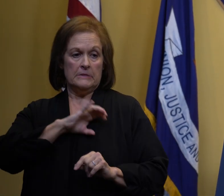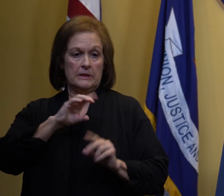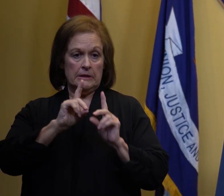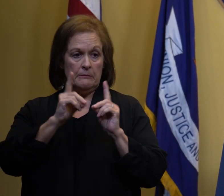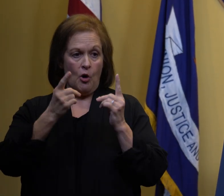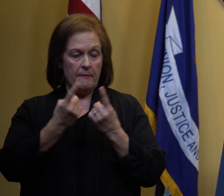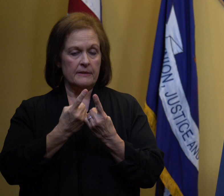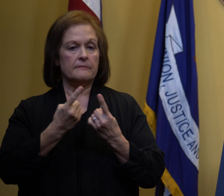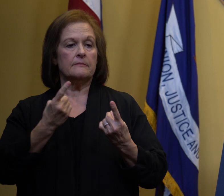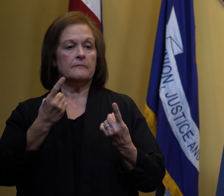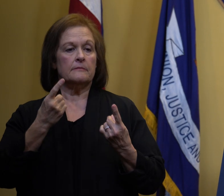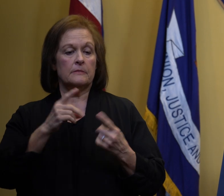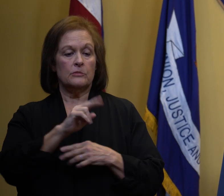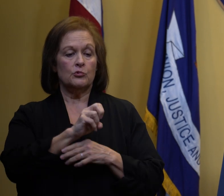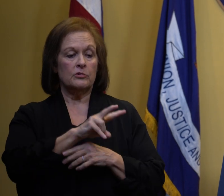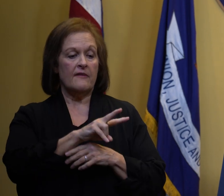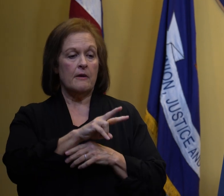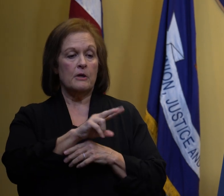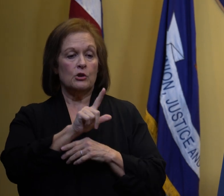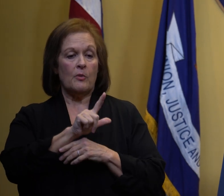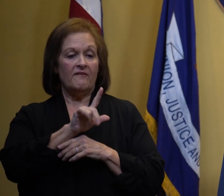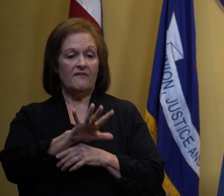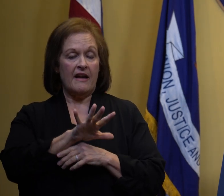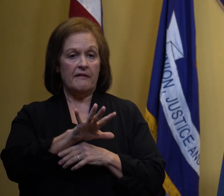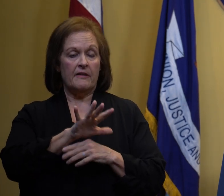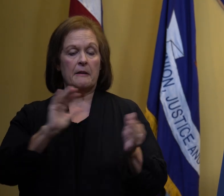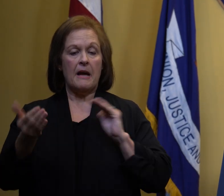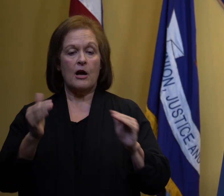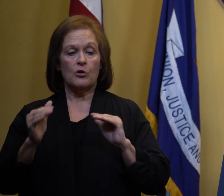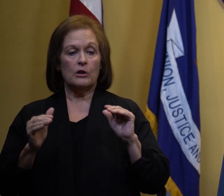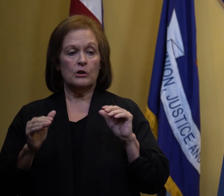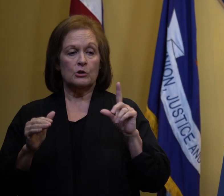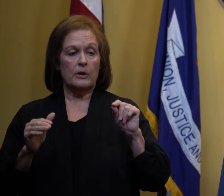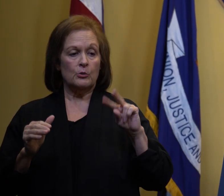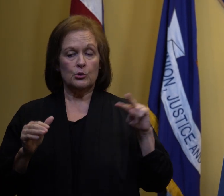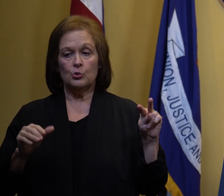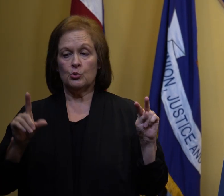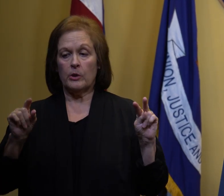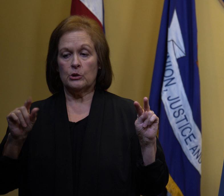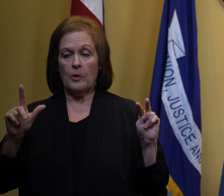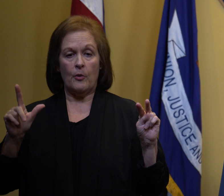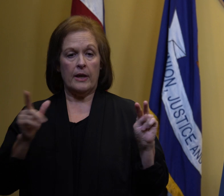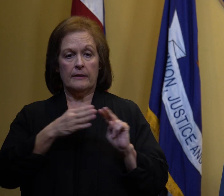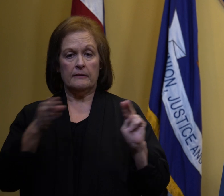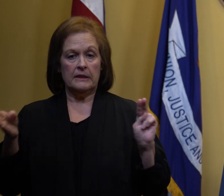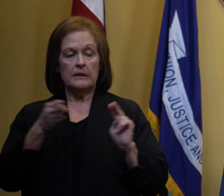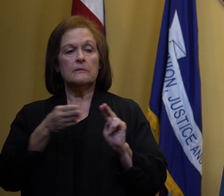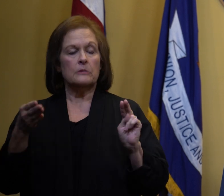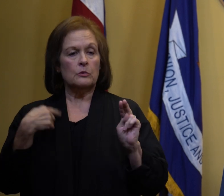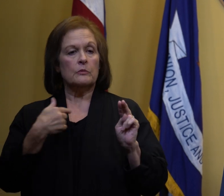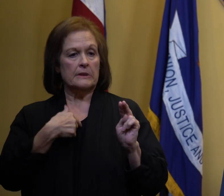Department. And I'm reporting through November 25th, again comparing 2023 to 2022, continuing to